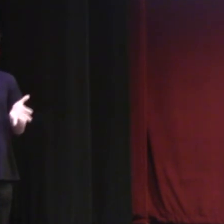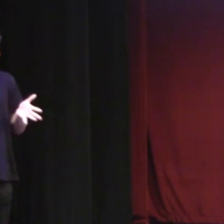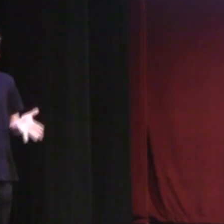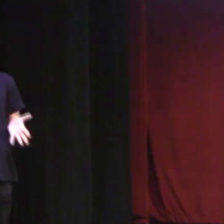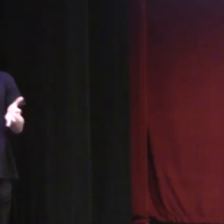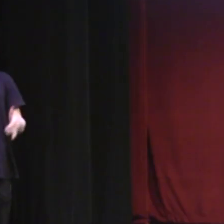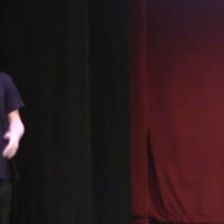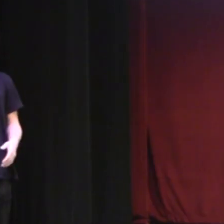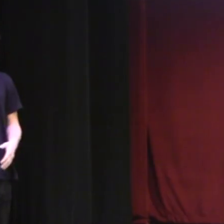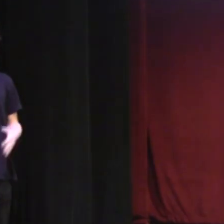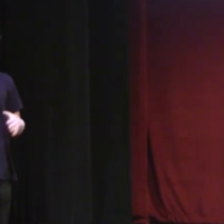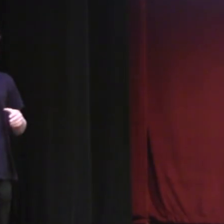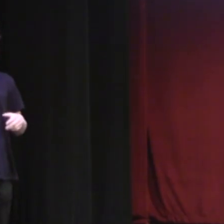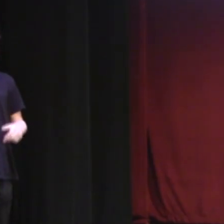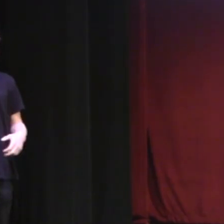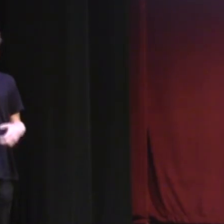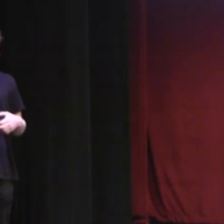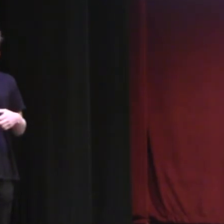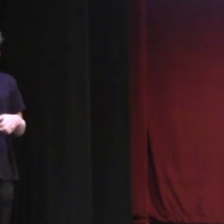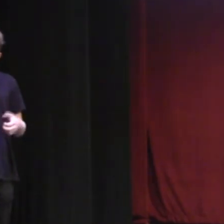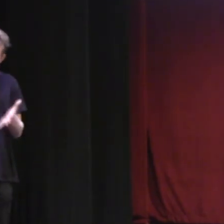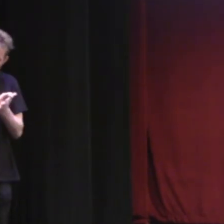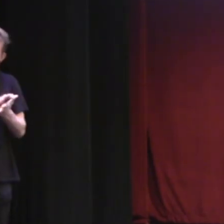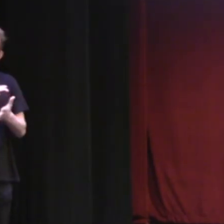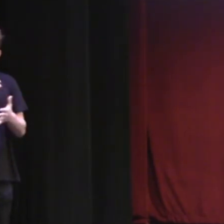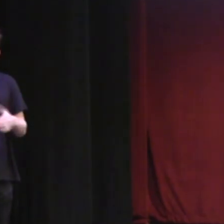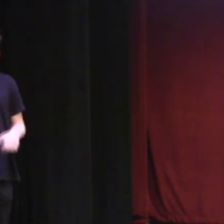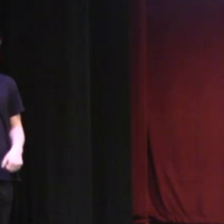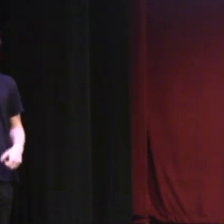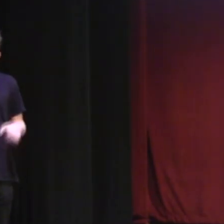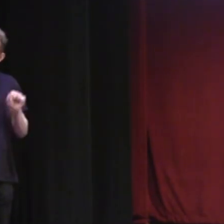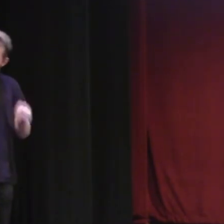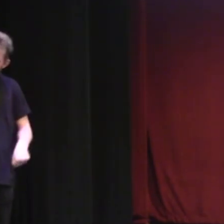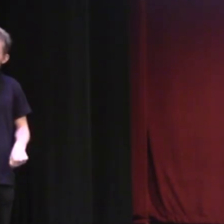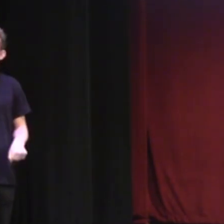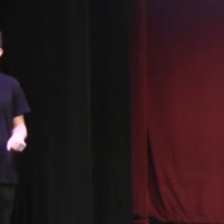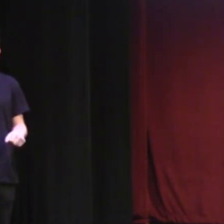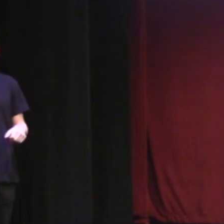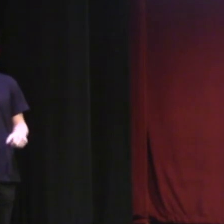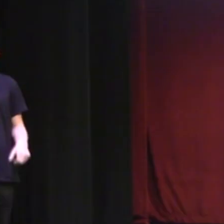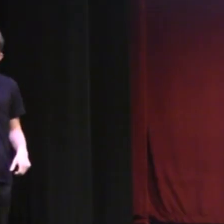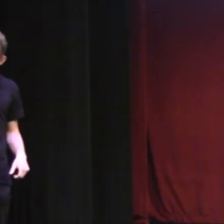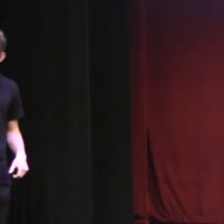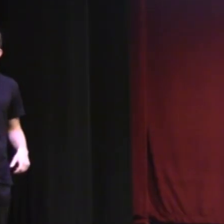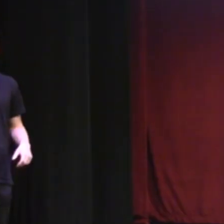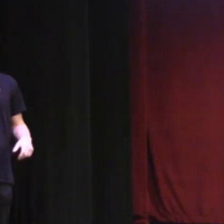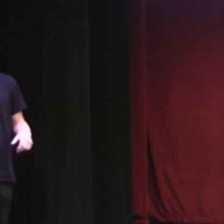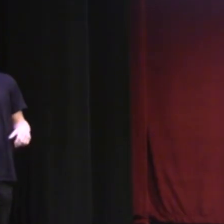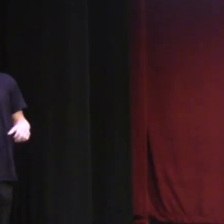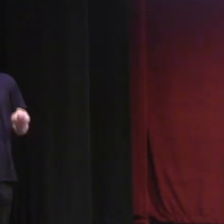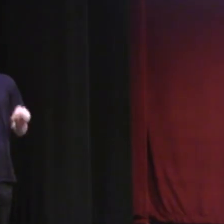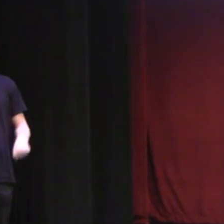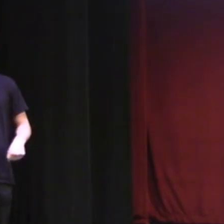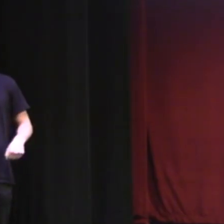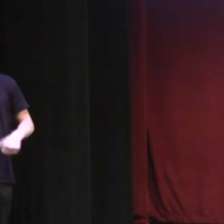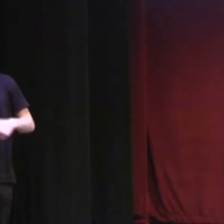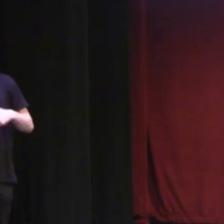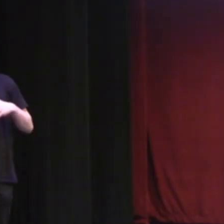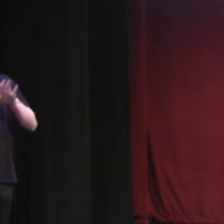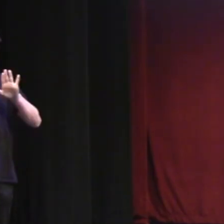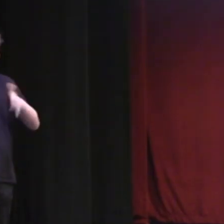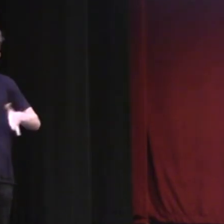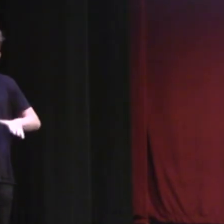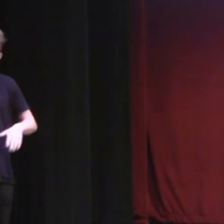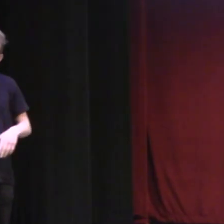capable as possible, because he is an individual who needs to focus on specifically.